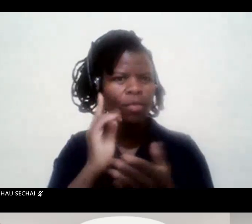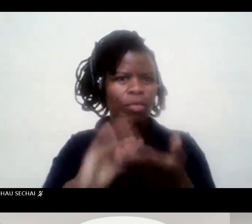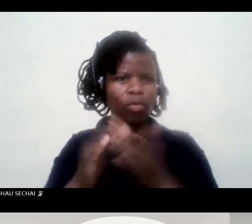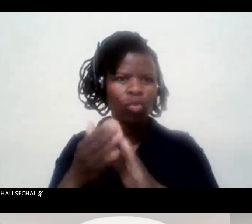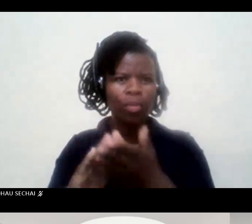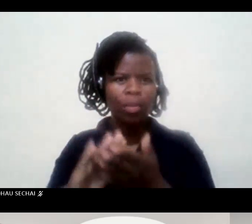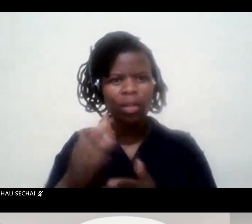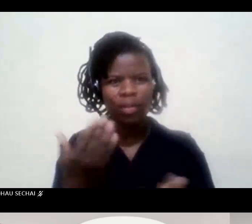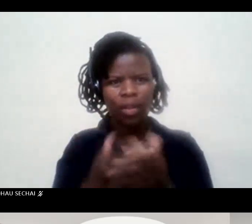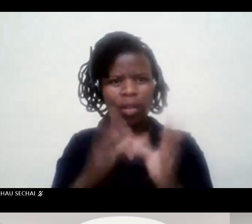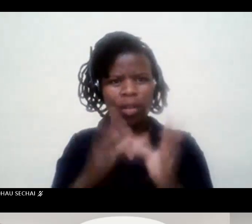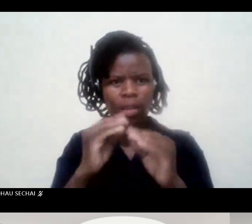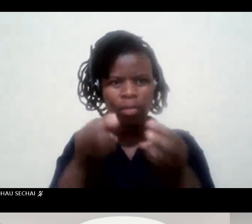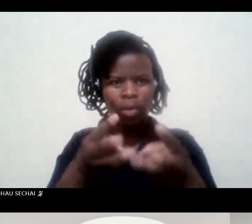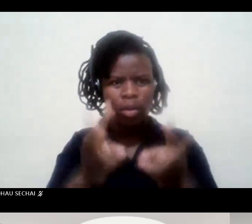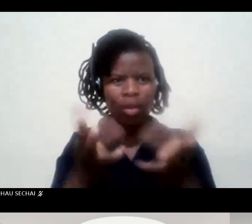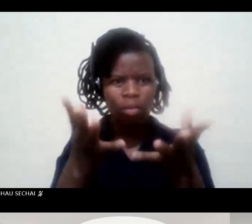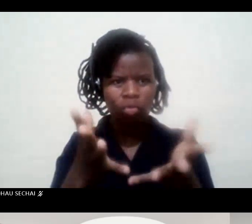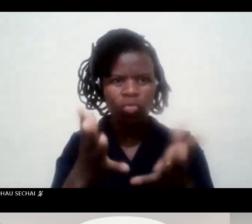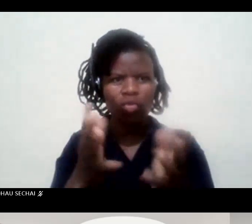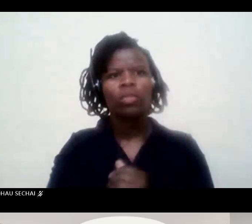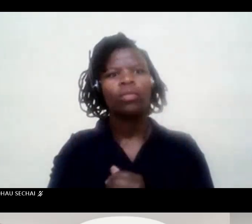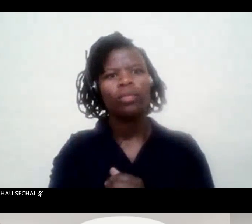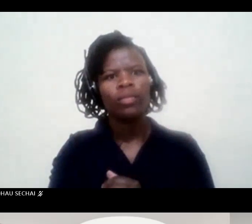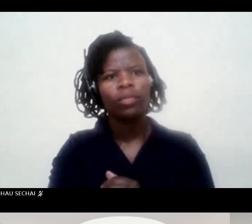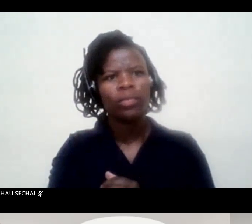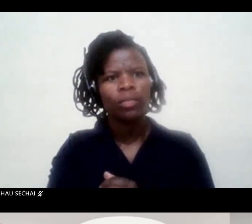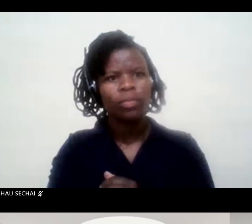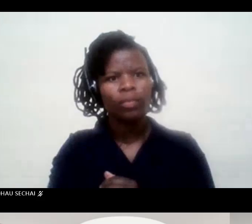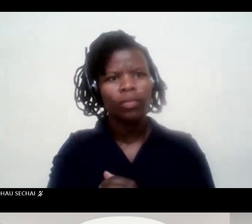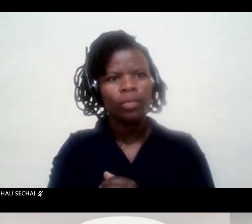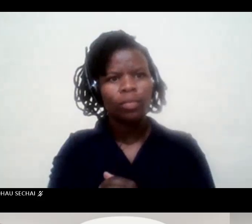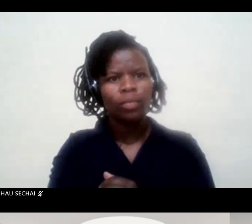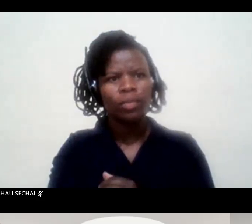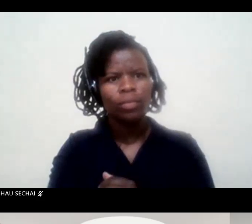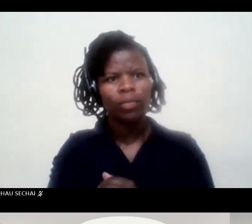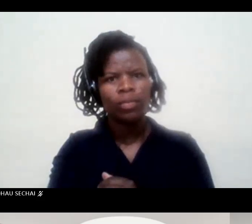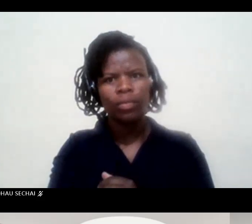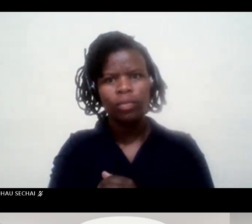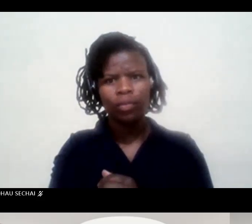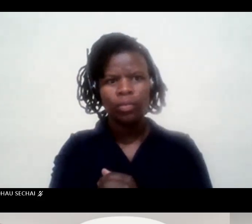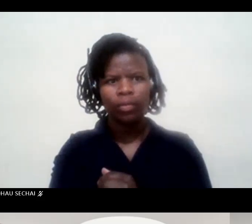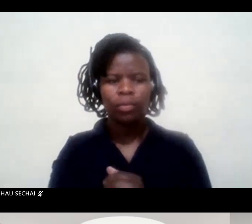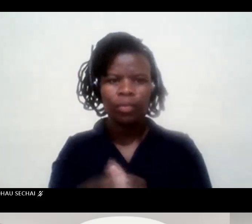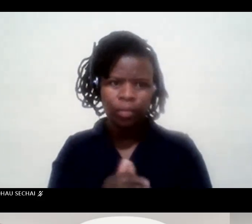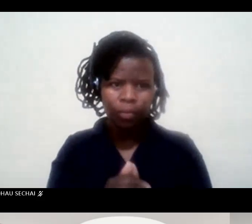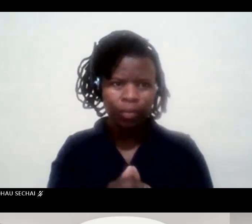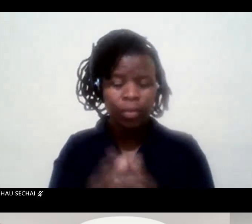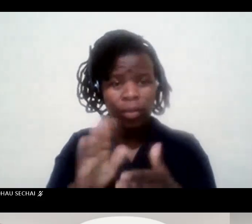And he was highlighting some of the issues or what he felt could be an issue.